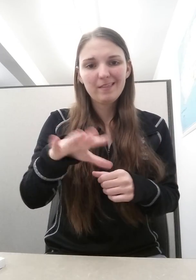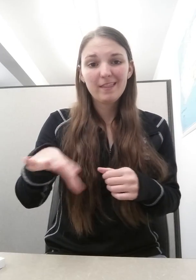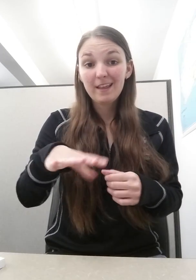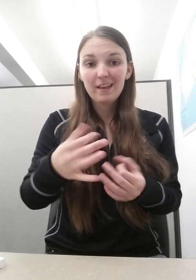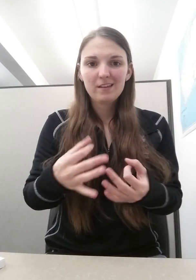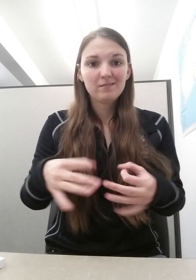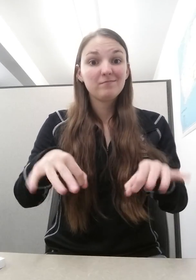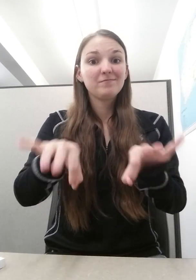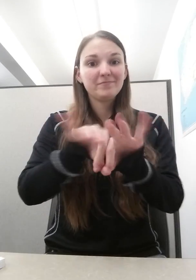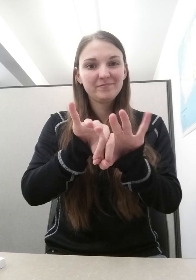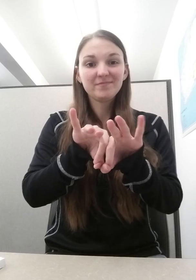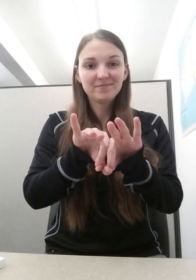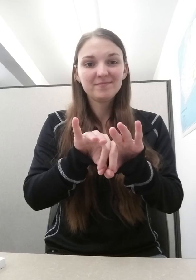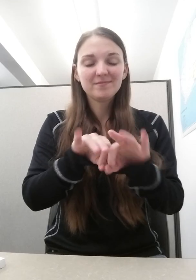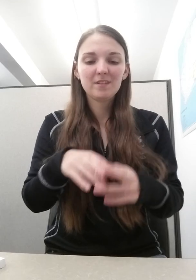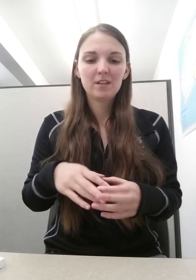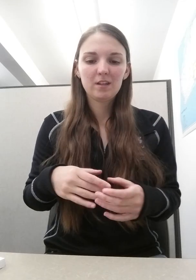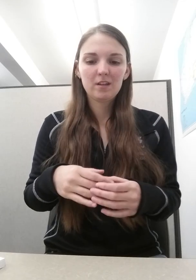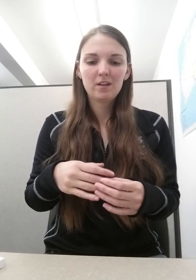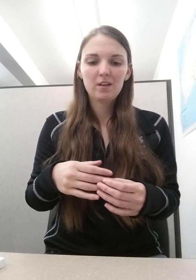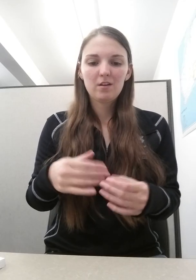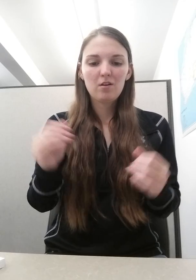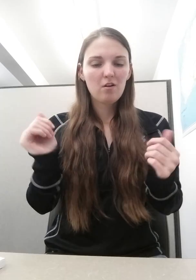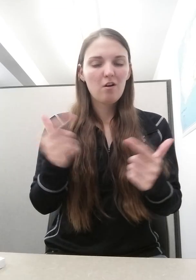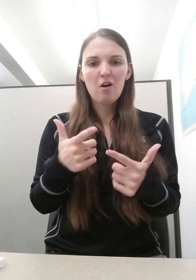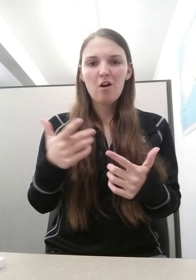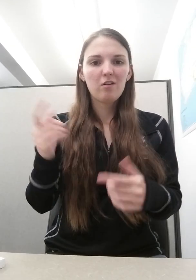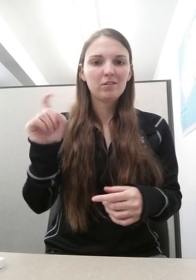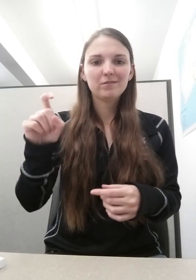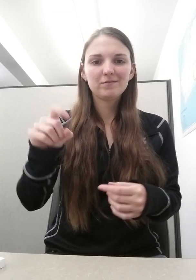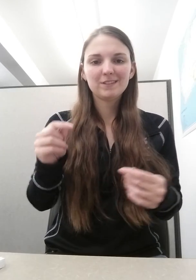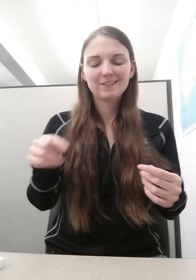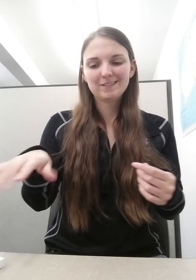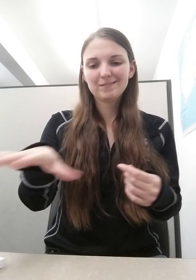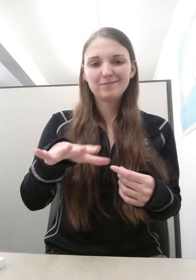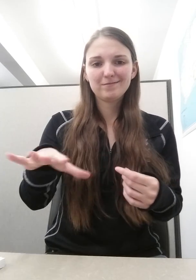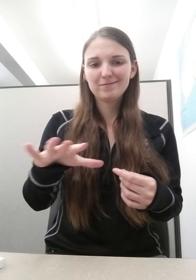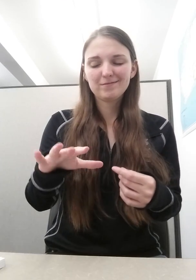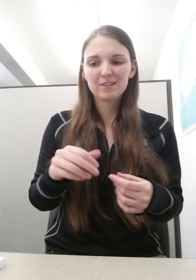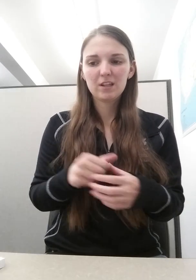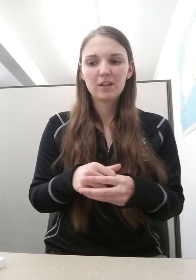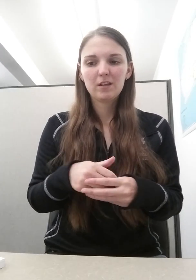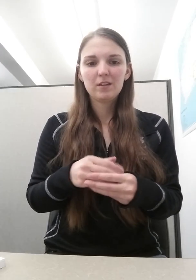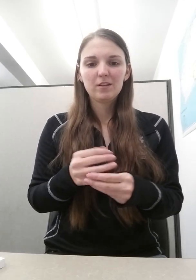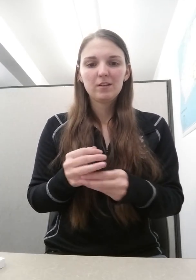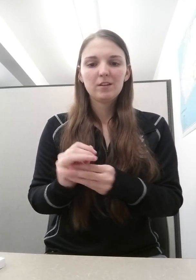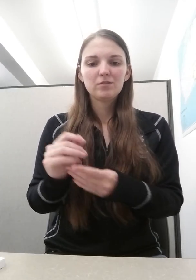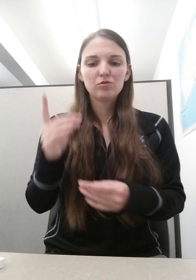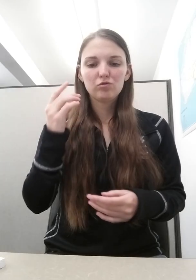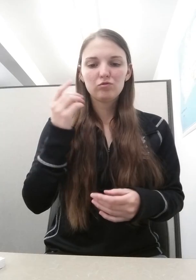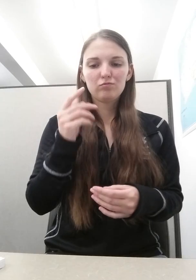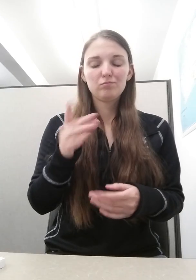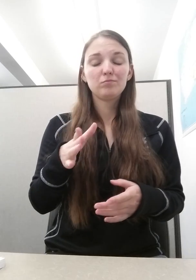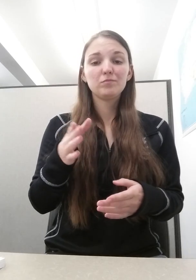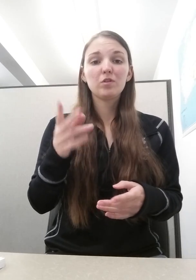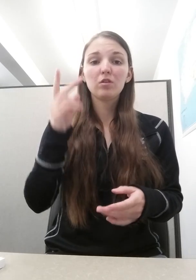when my neighbor dies, one of those kids will get not 50 acres, but the two of them together will have 100 acres. Your land was your